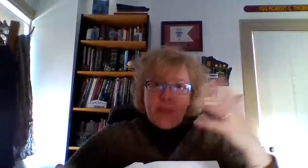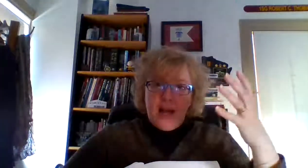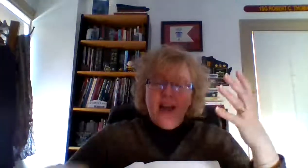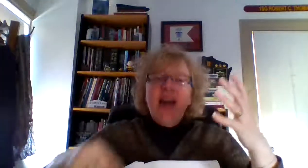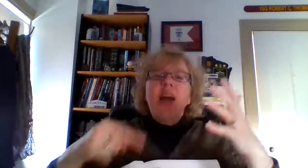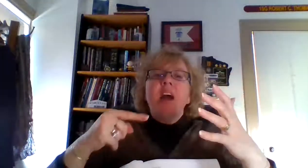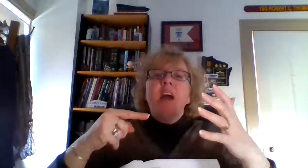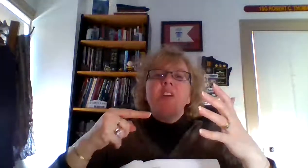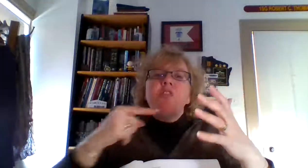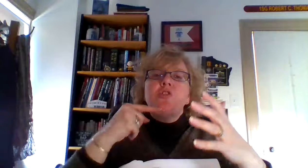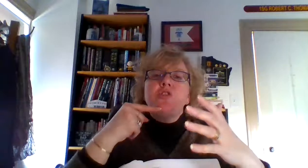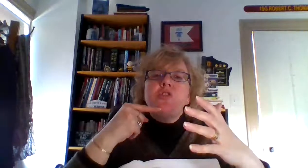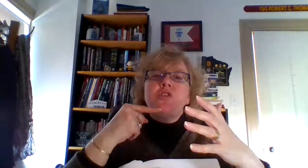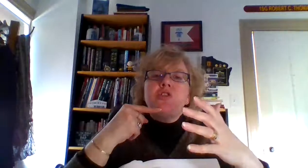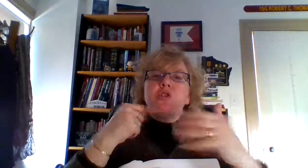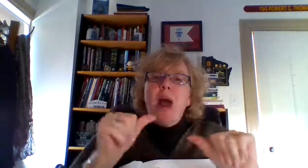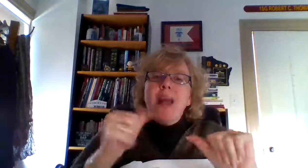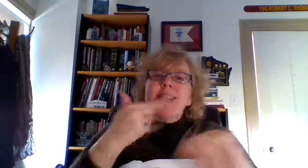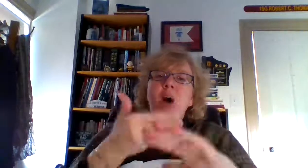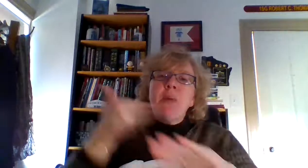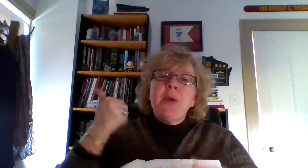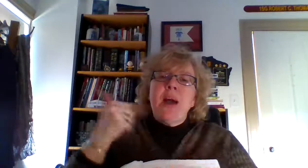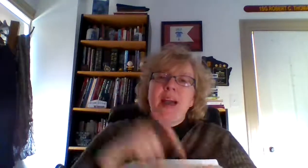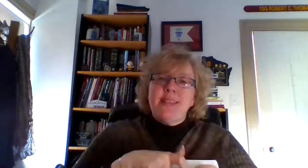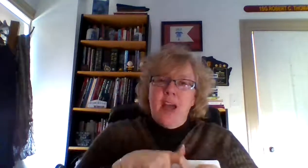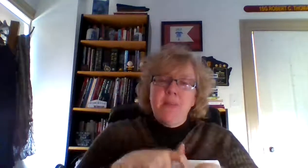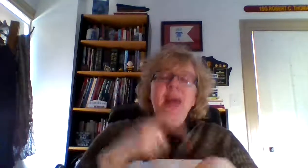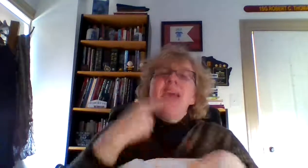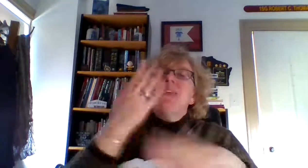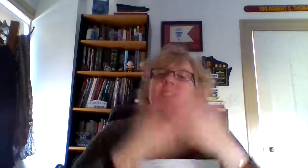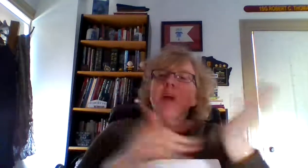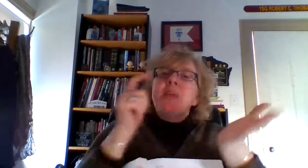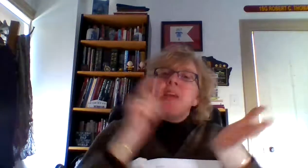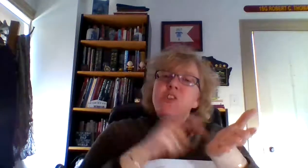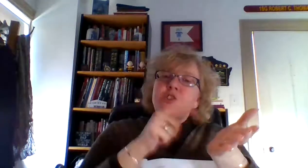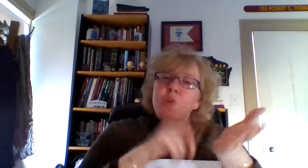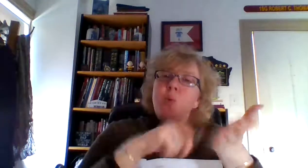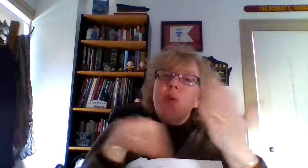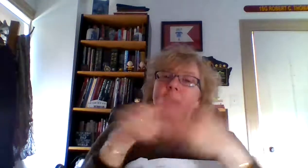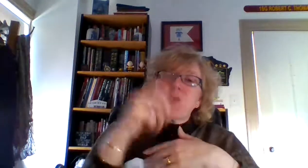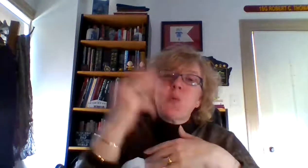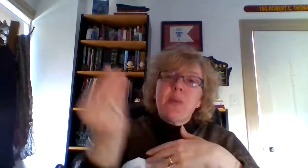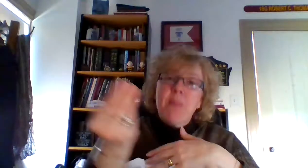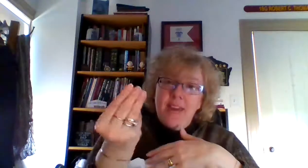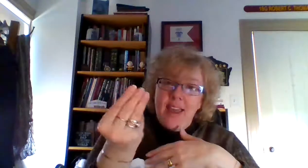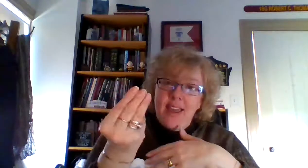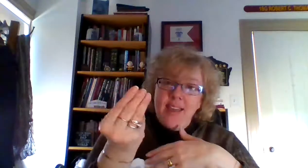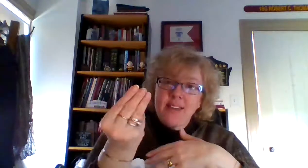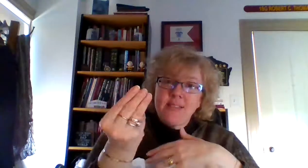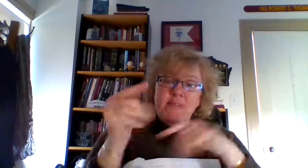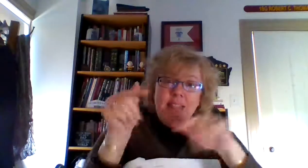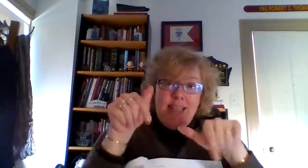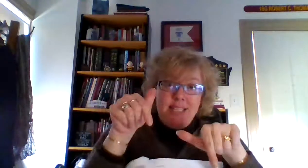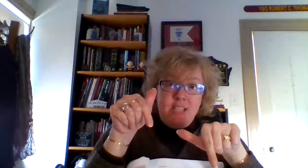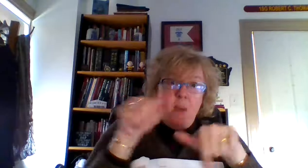blah, try to tell me ahead of time. If something is due next week, Monday, not this coming,